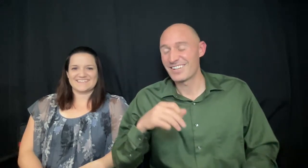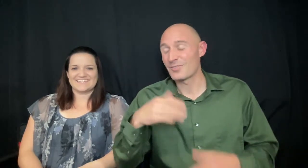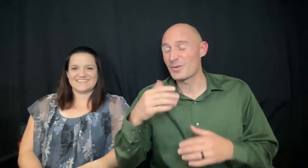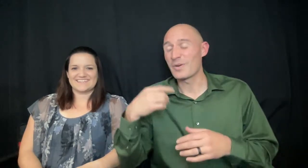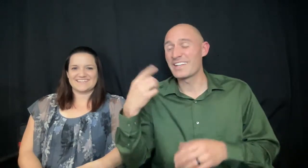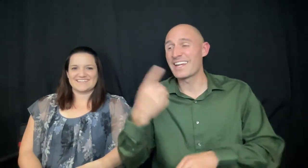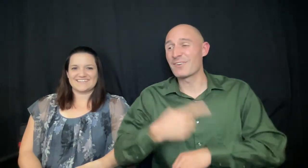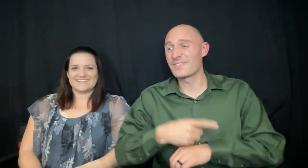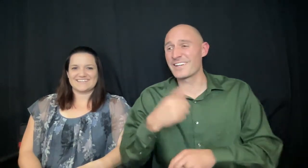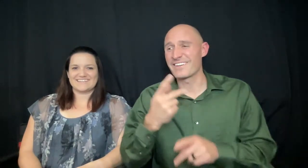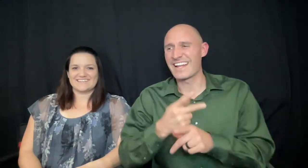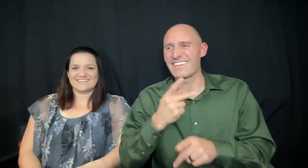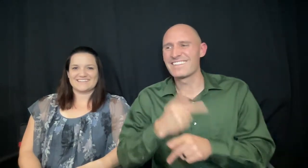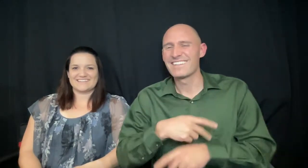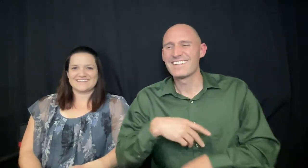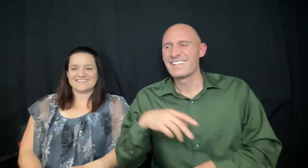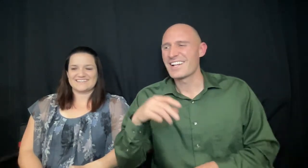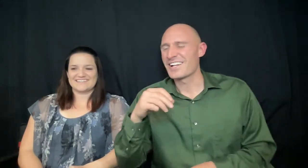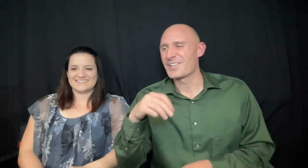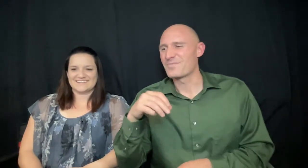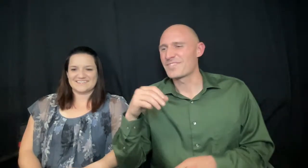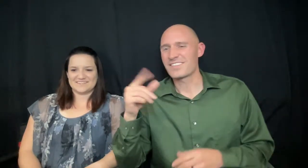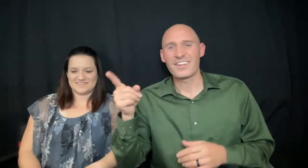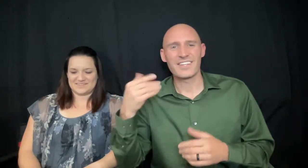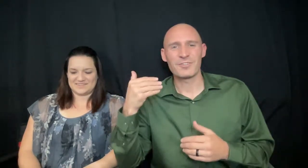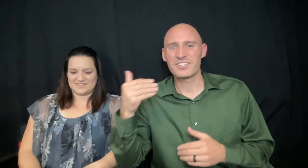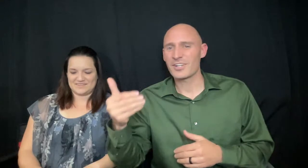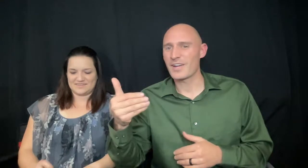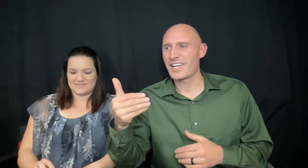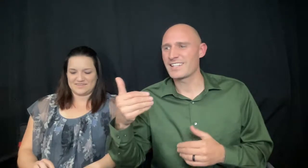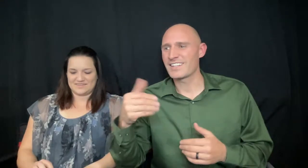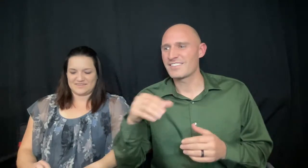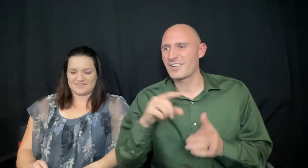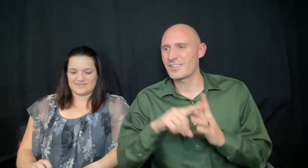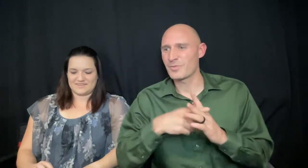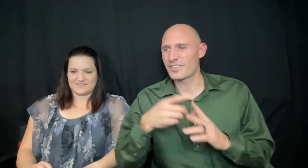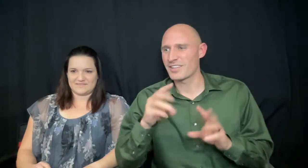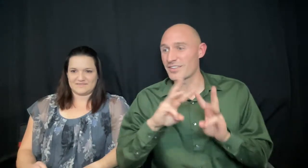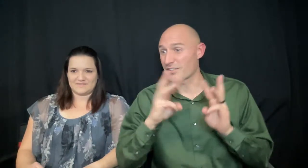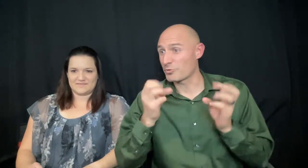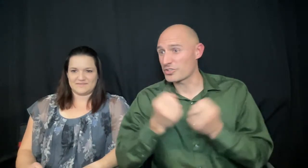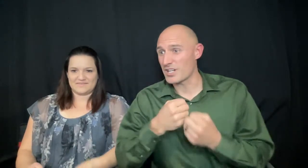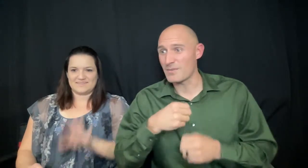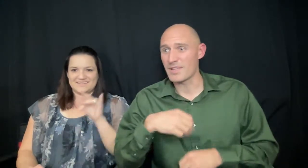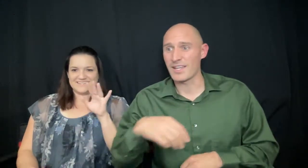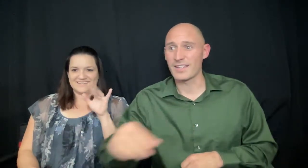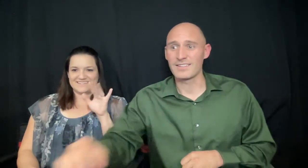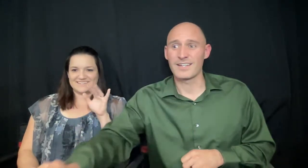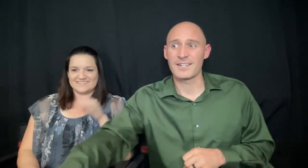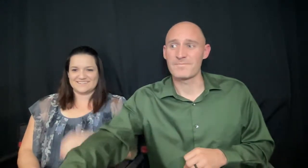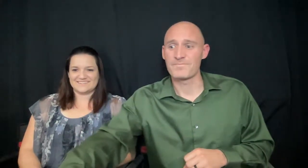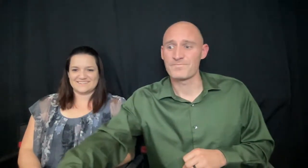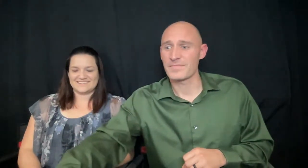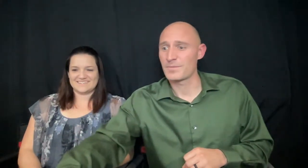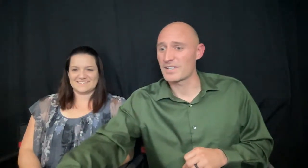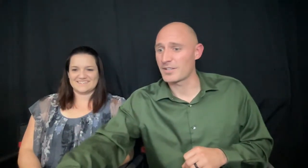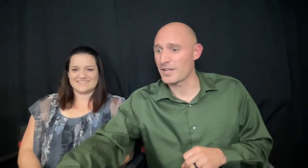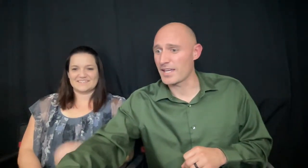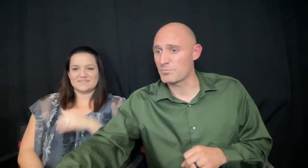Well, one day we'll figure it out. So I think we'll just go ahead and get started with this workshop, and I'm going to go ahead and